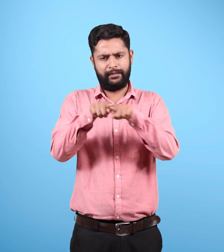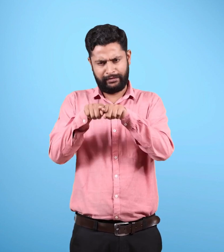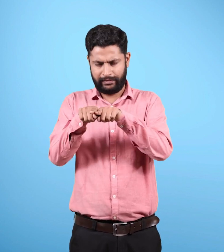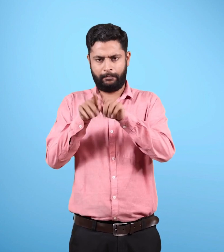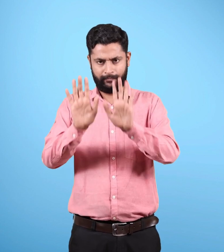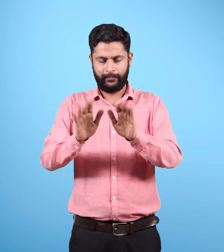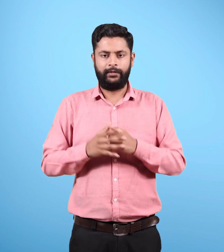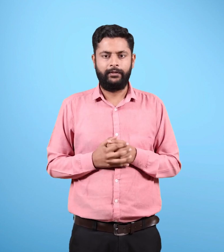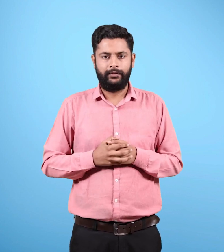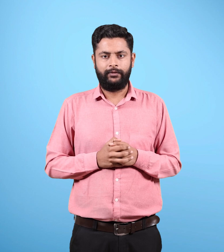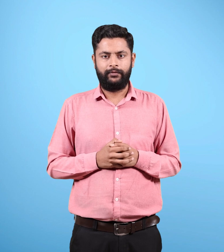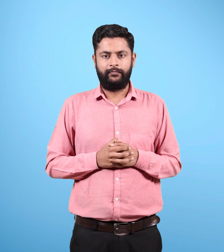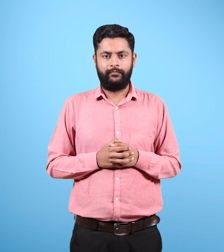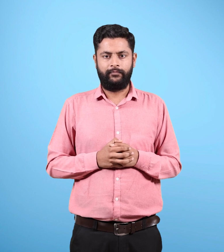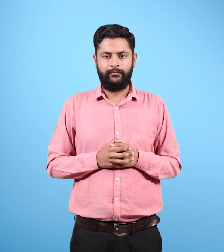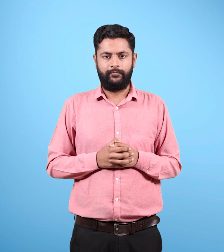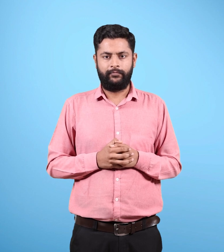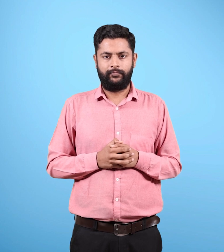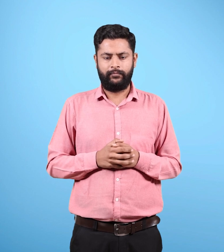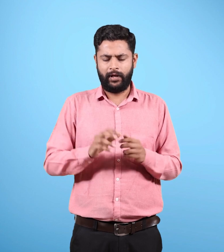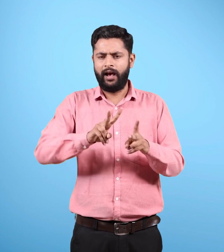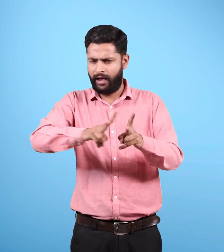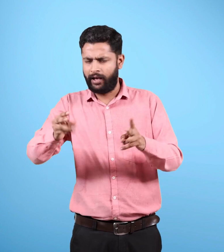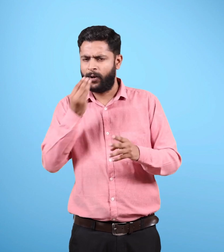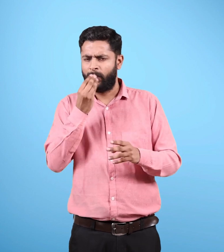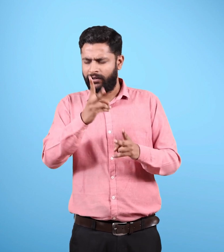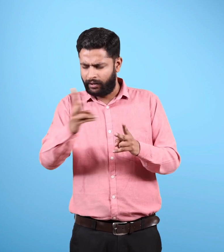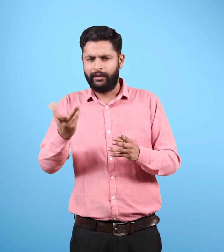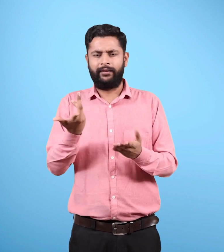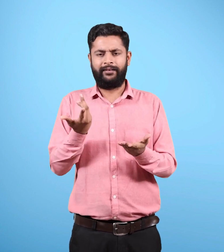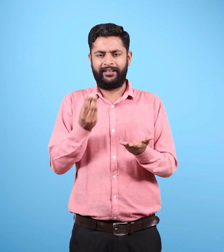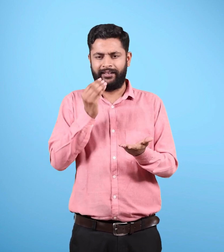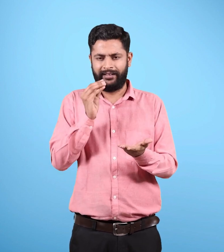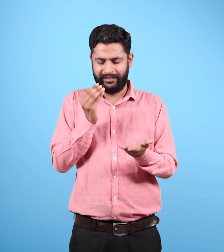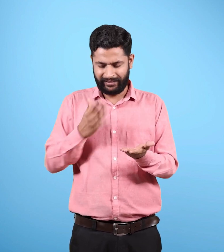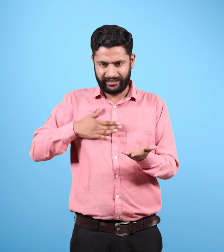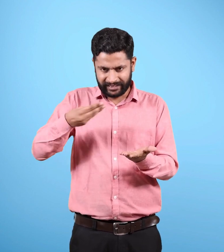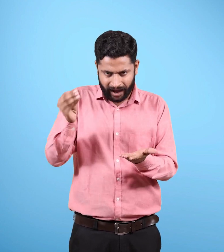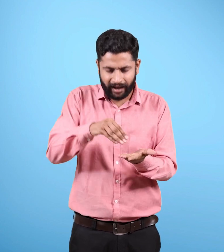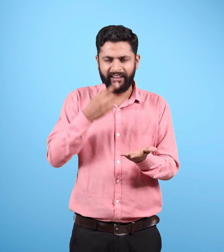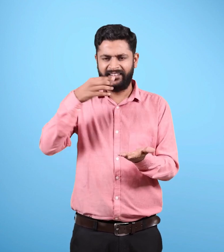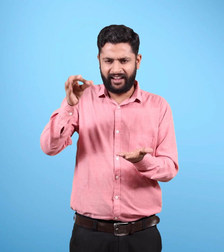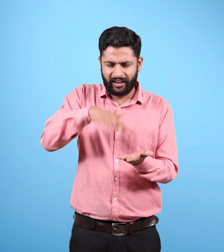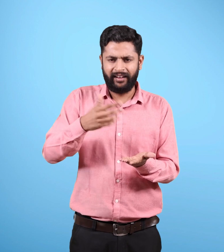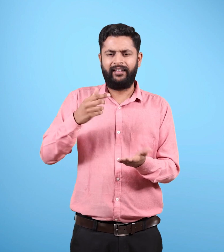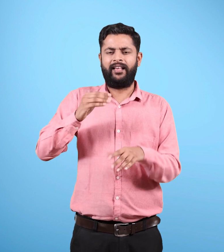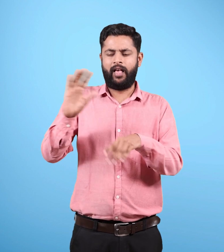On the other hand, some food items are made with many ingredients.